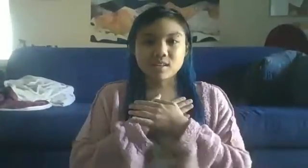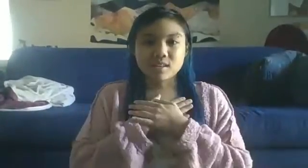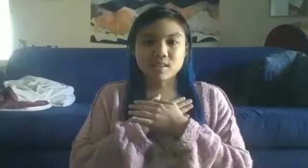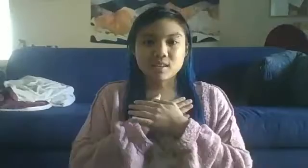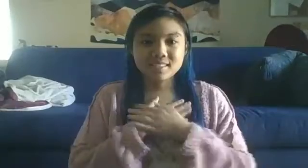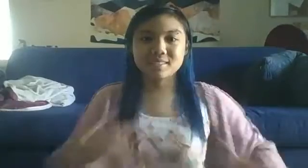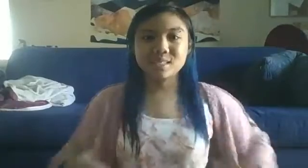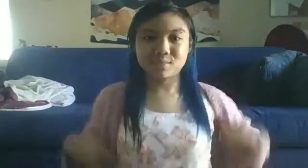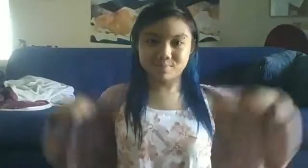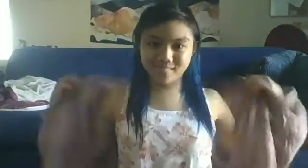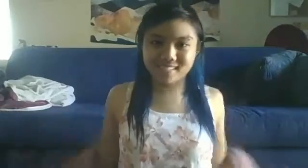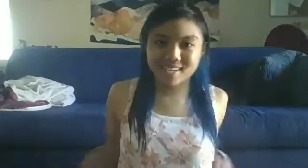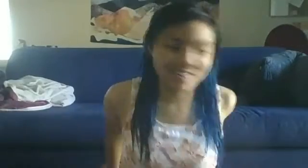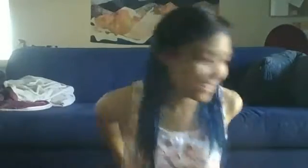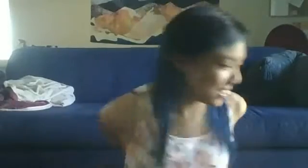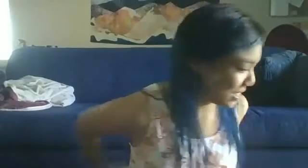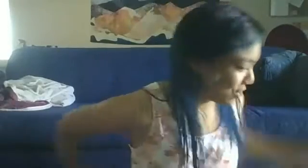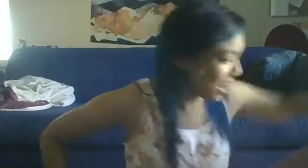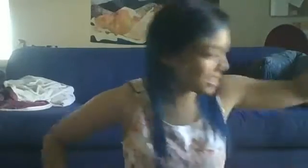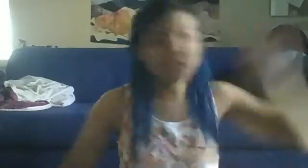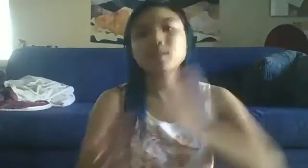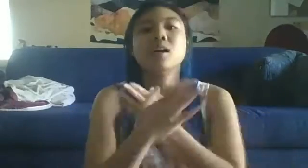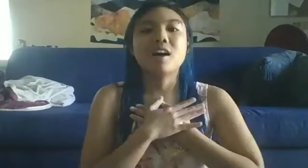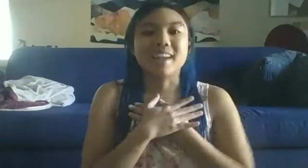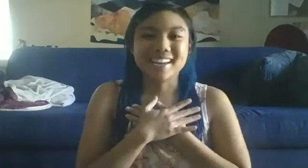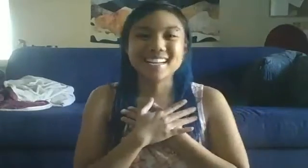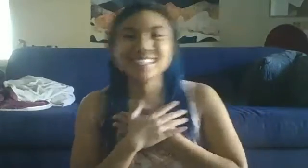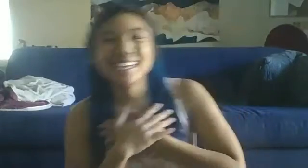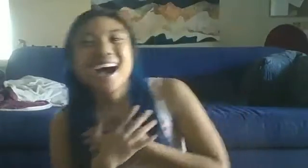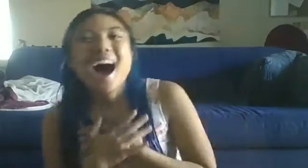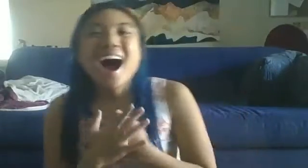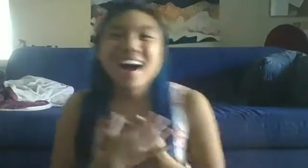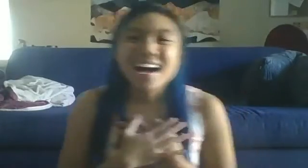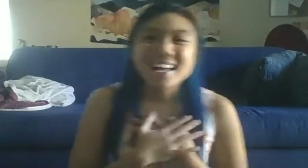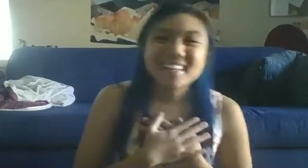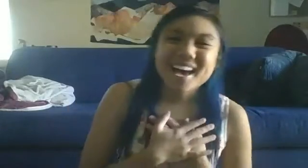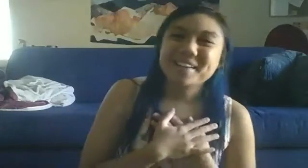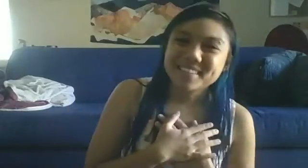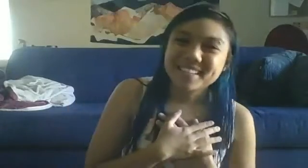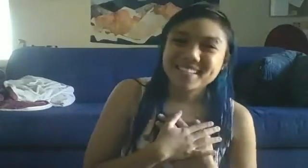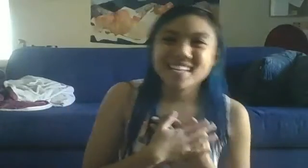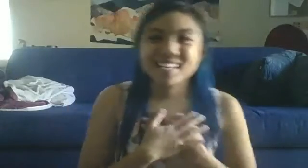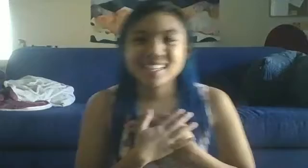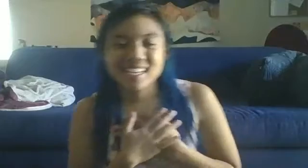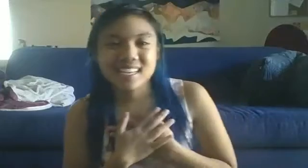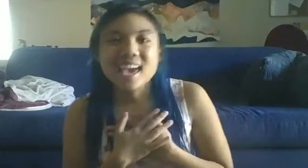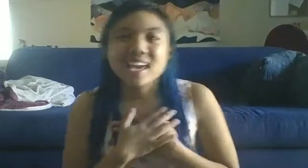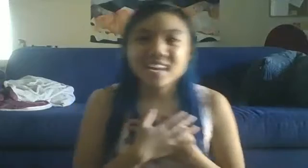heart. This Inside Out cardigan is distracting me. All right, ready? All I really need is